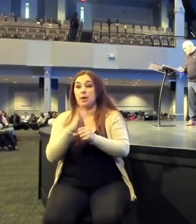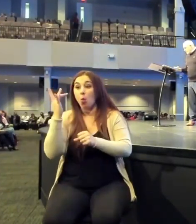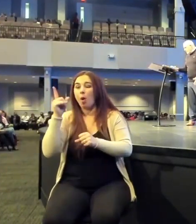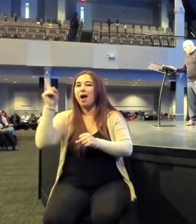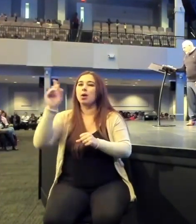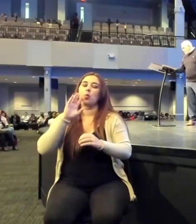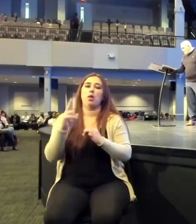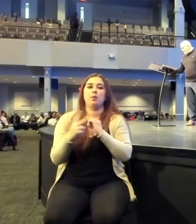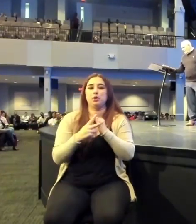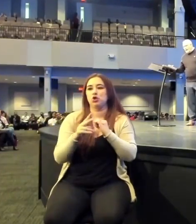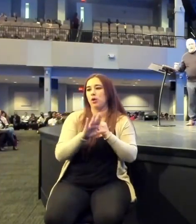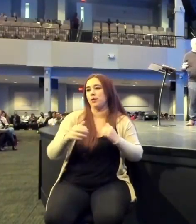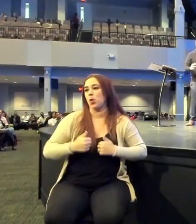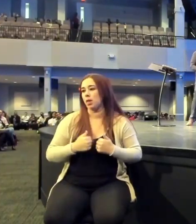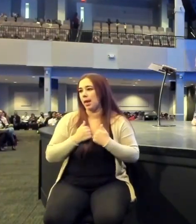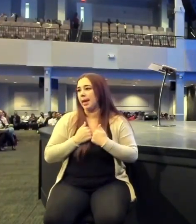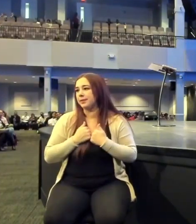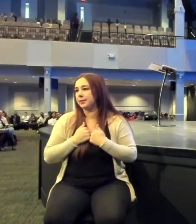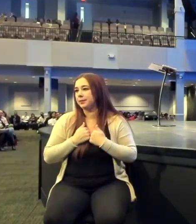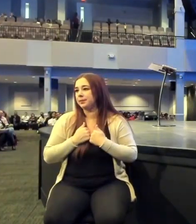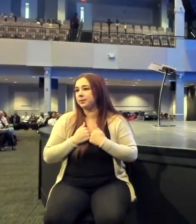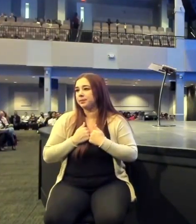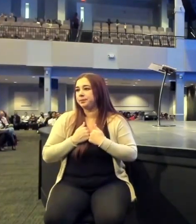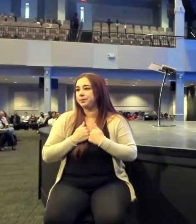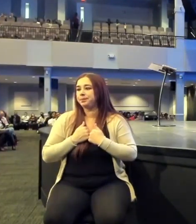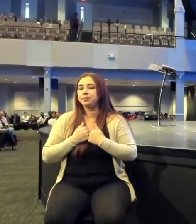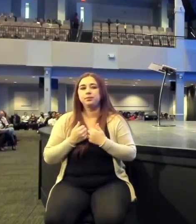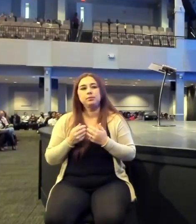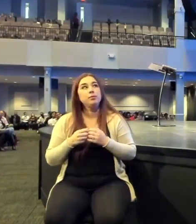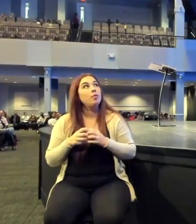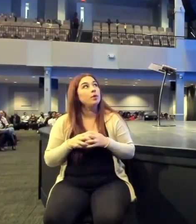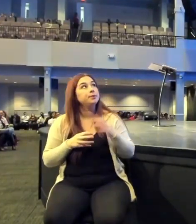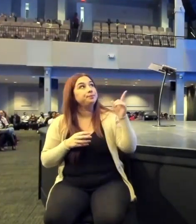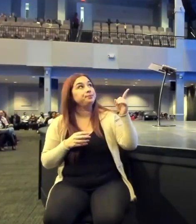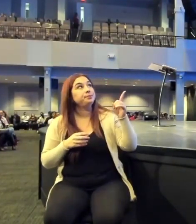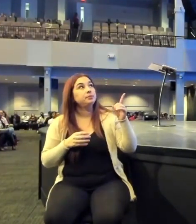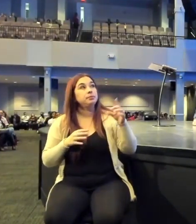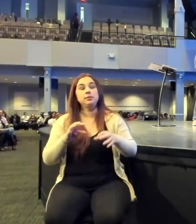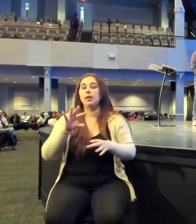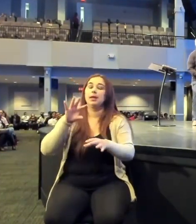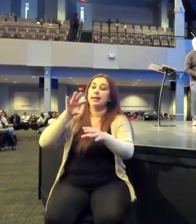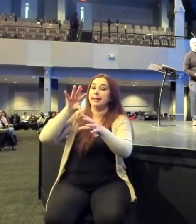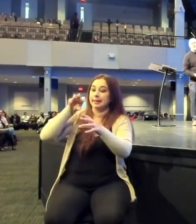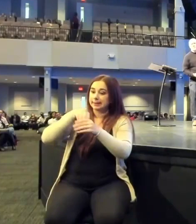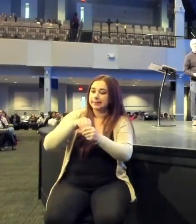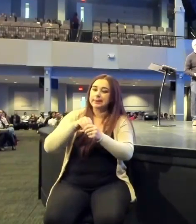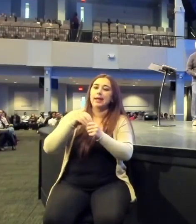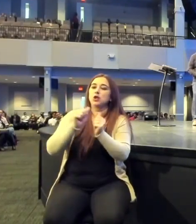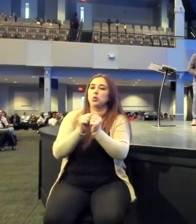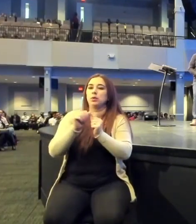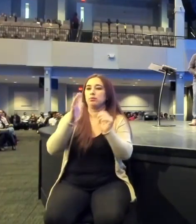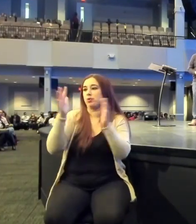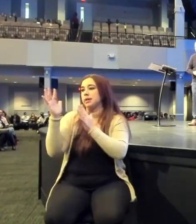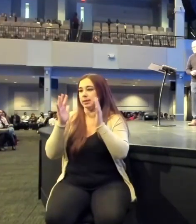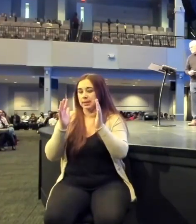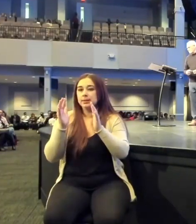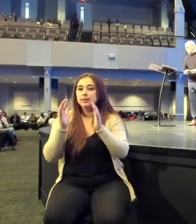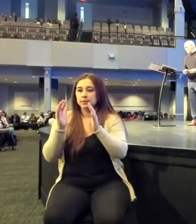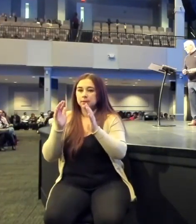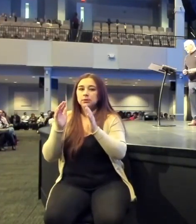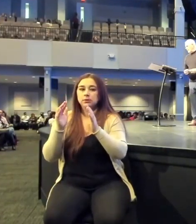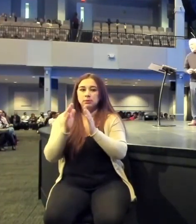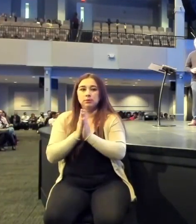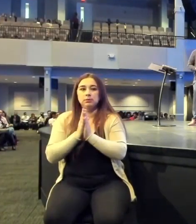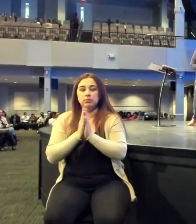they will preserve your life. I got just a few more here. Practice your or engage your praise.